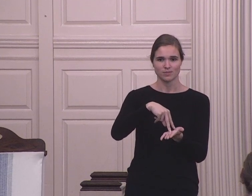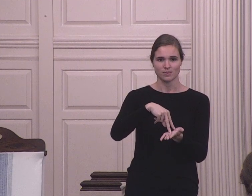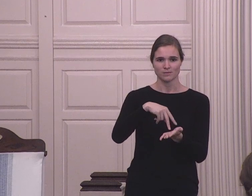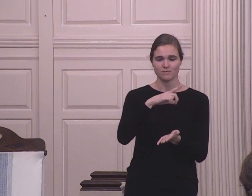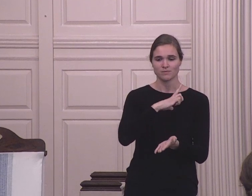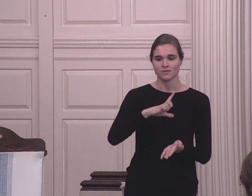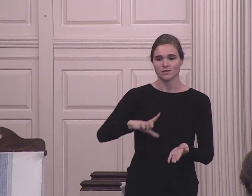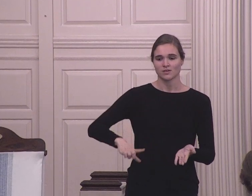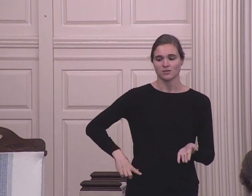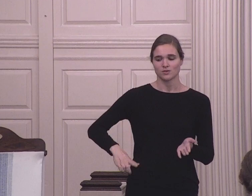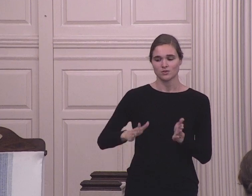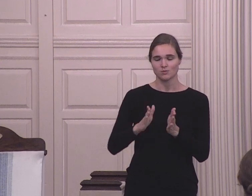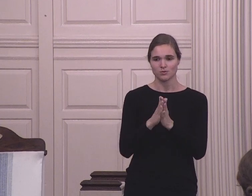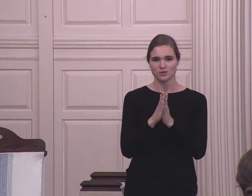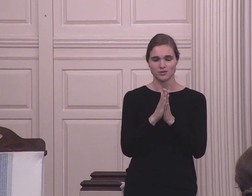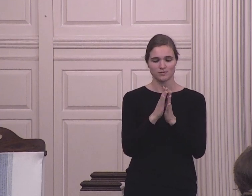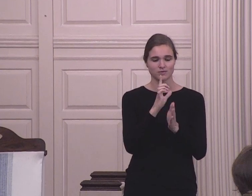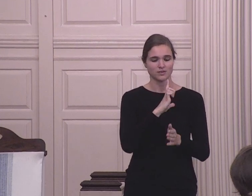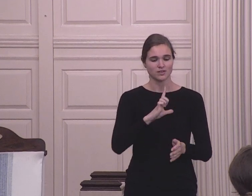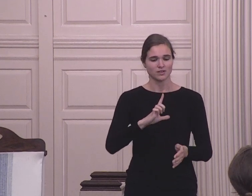We pray to the Lord.